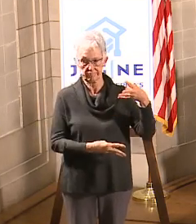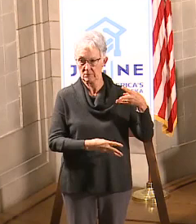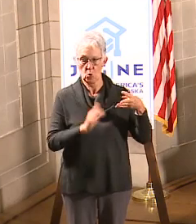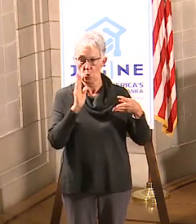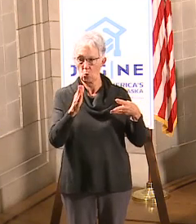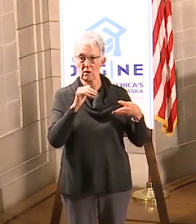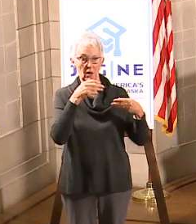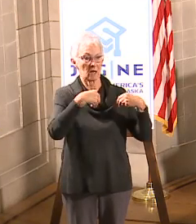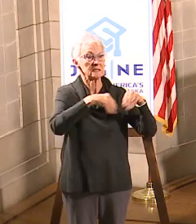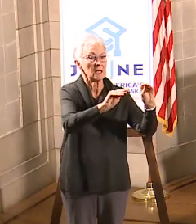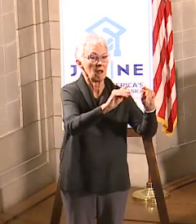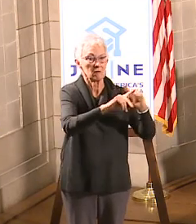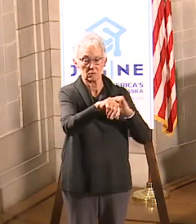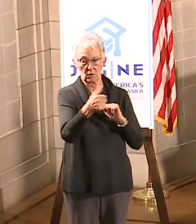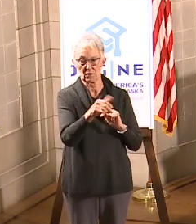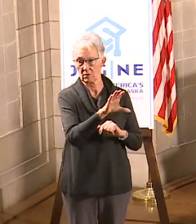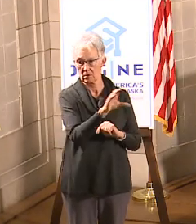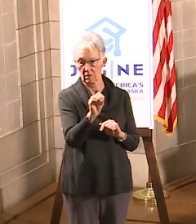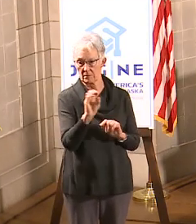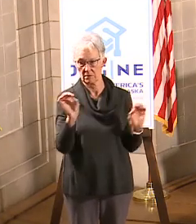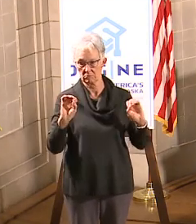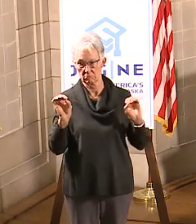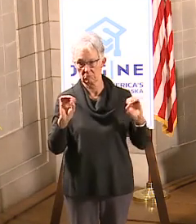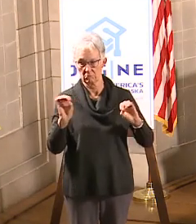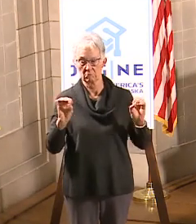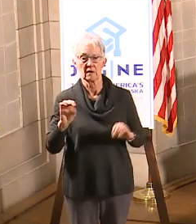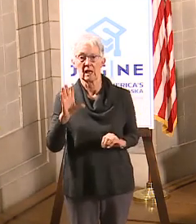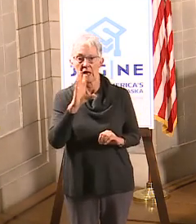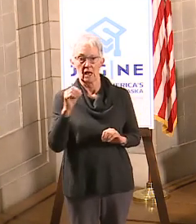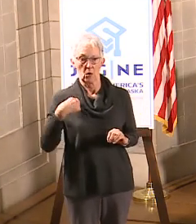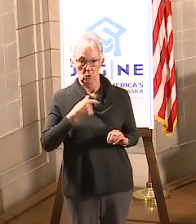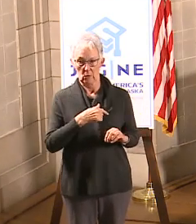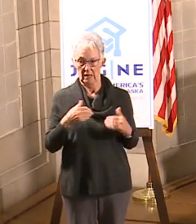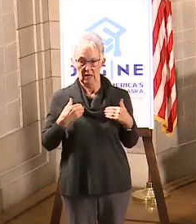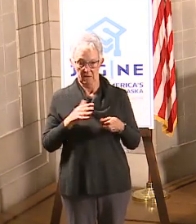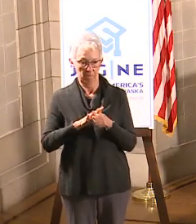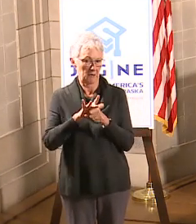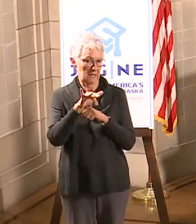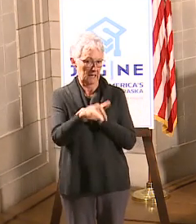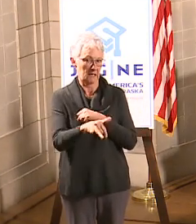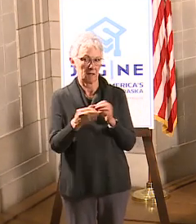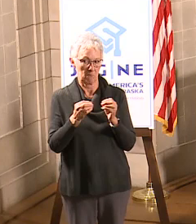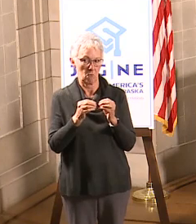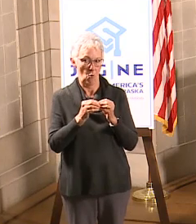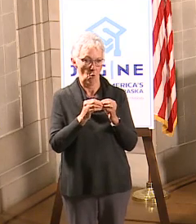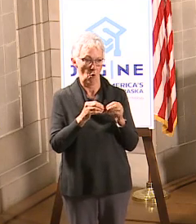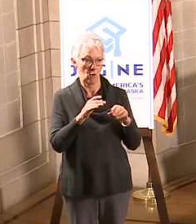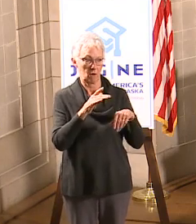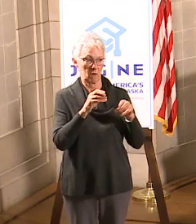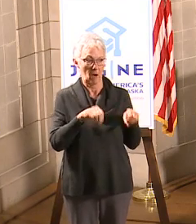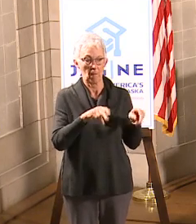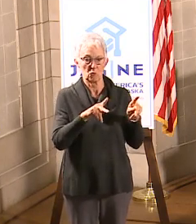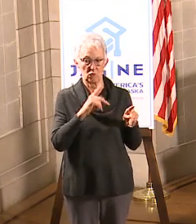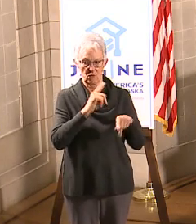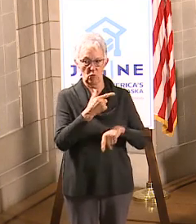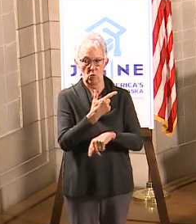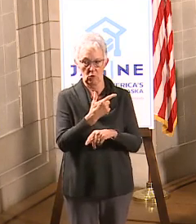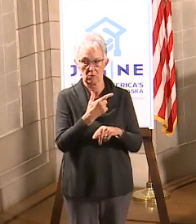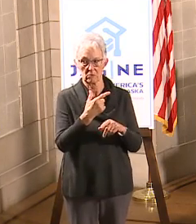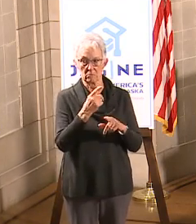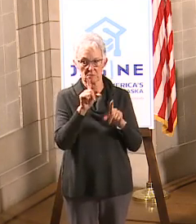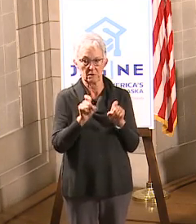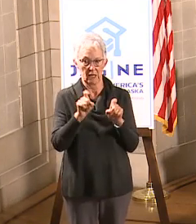that you can get tested more regularly if you want. And of course, with the holiday coming up, that's always a great opportunity, so we've planned